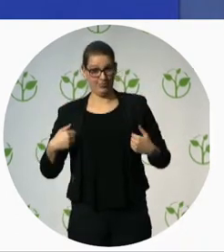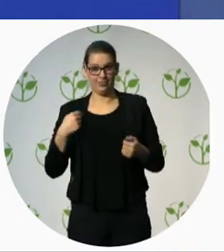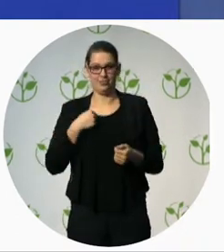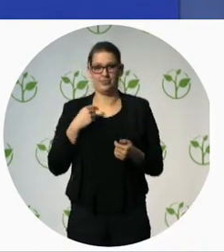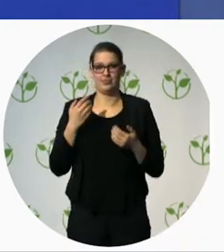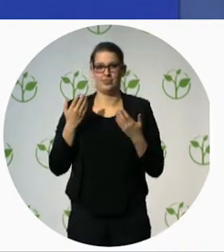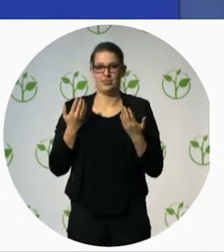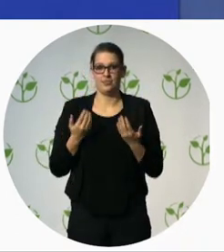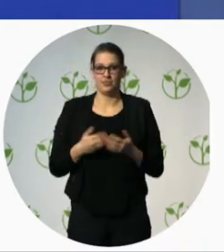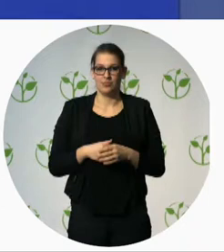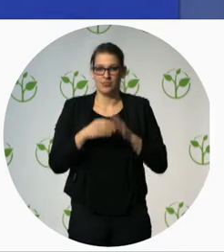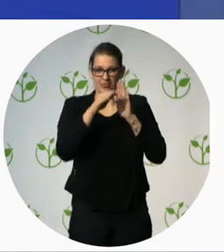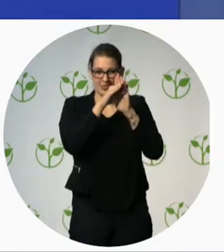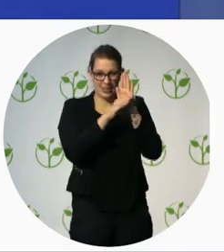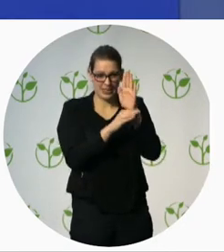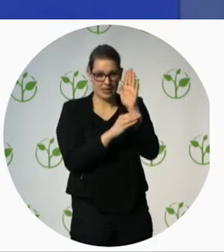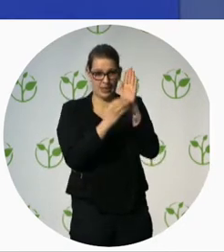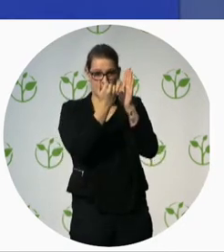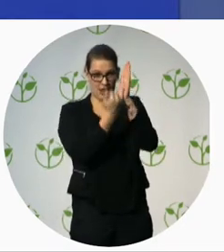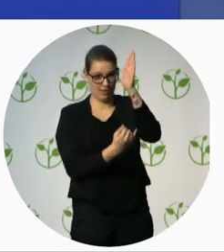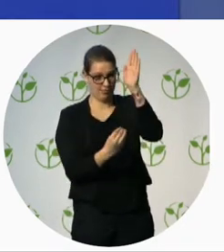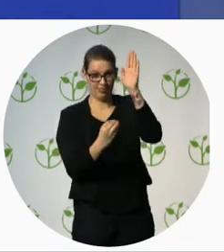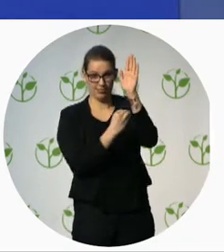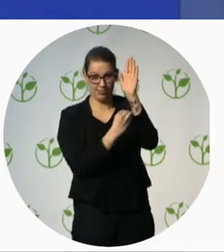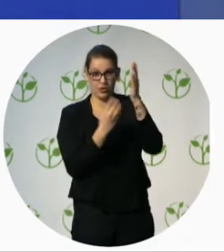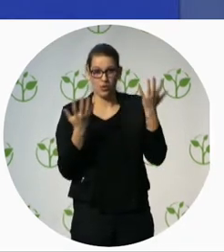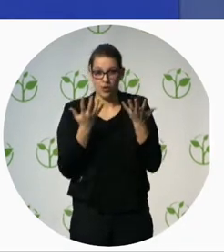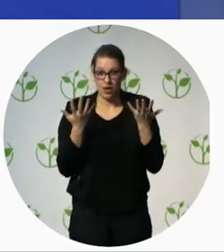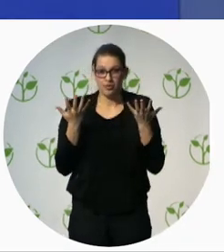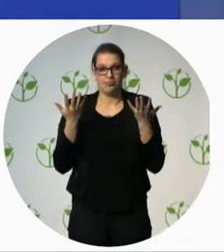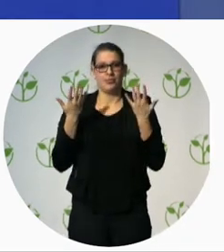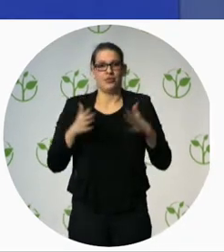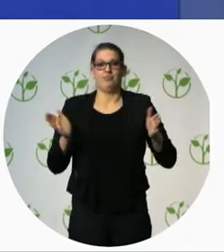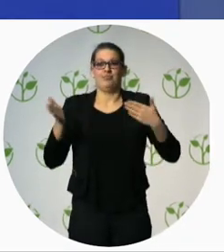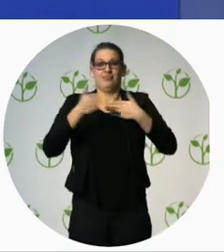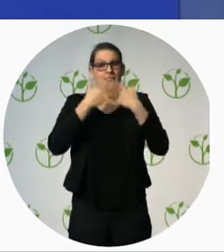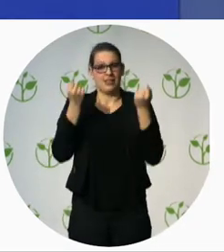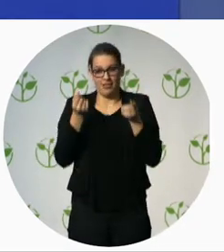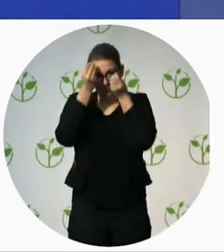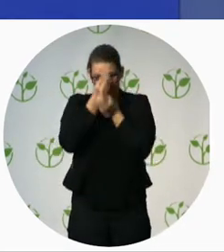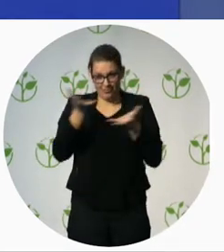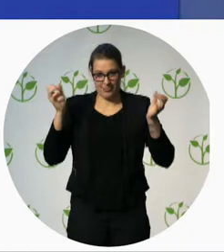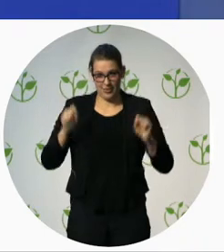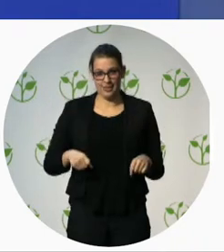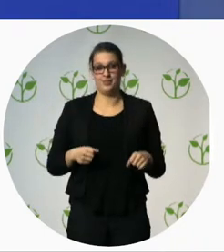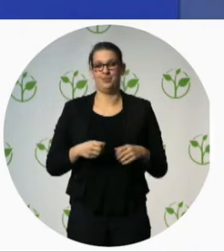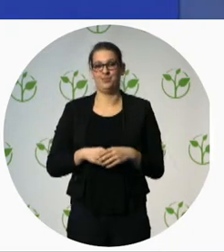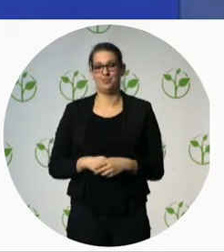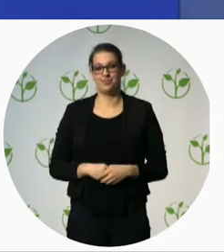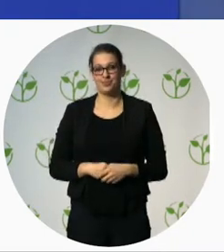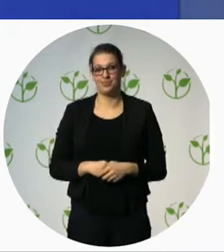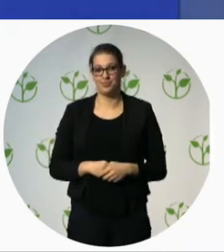final text. Let me tell you to finish a couple of thoughts.